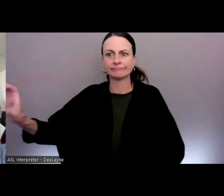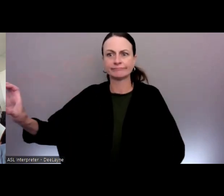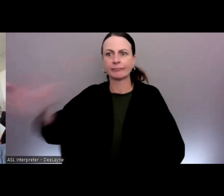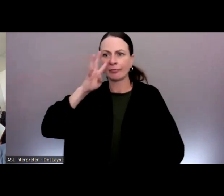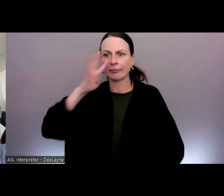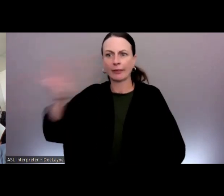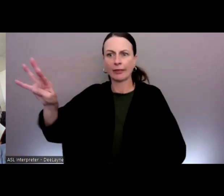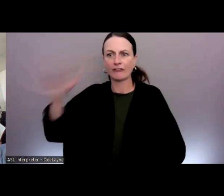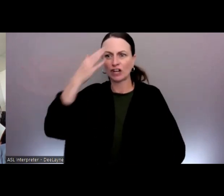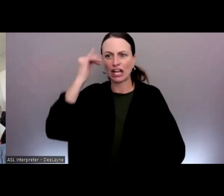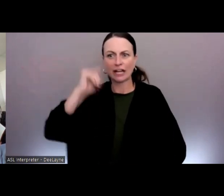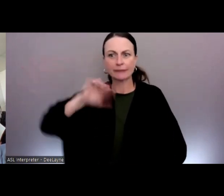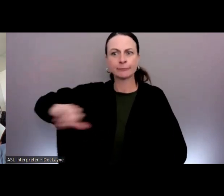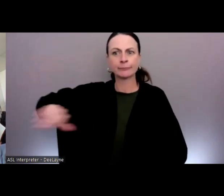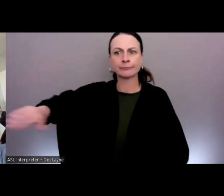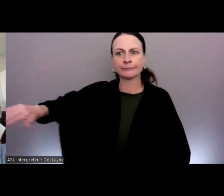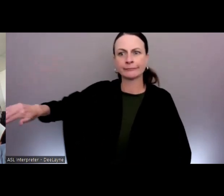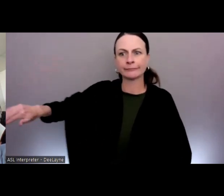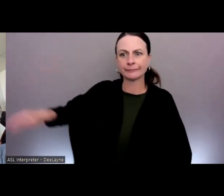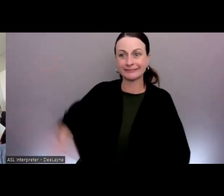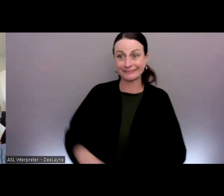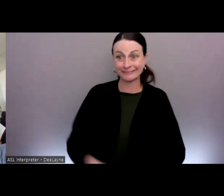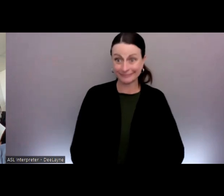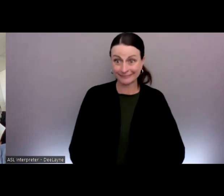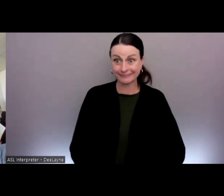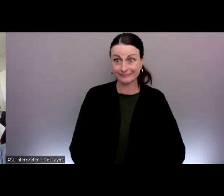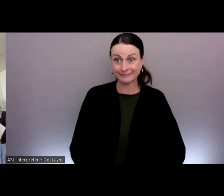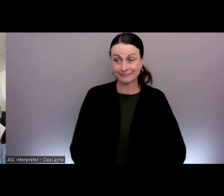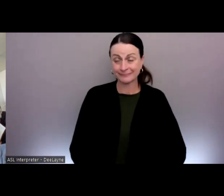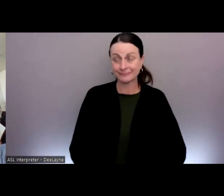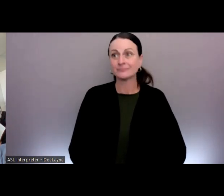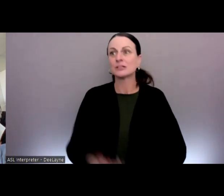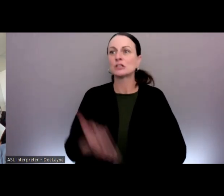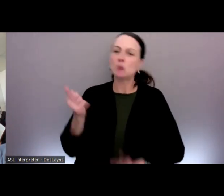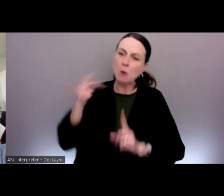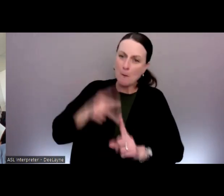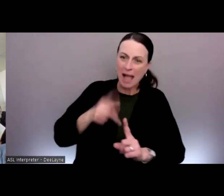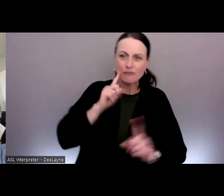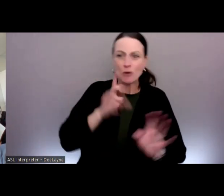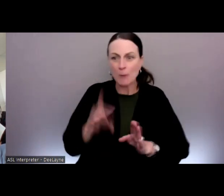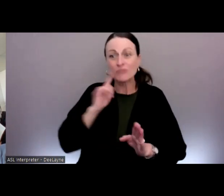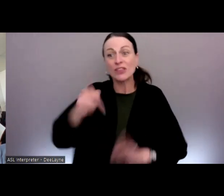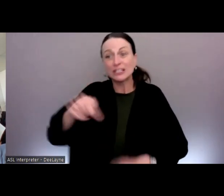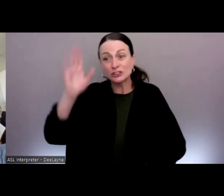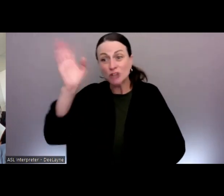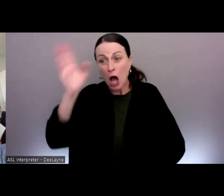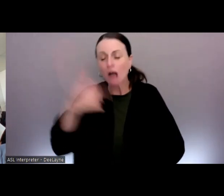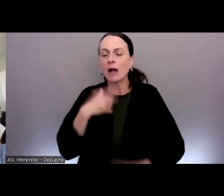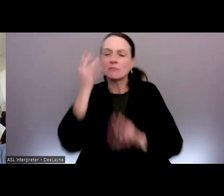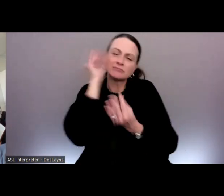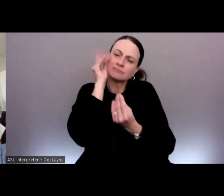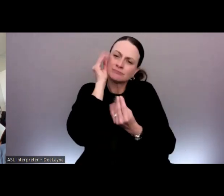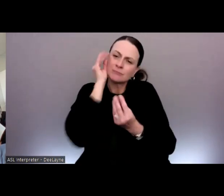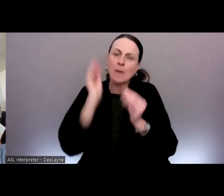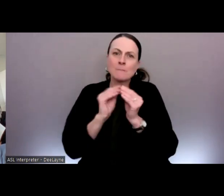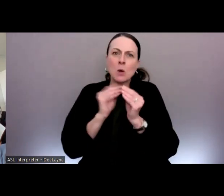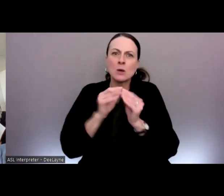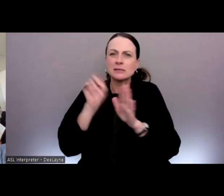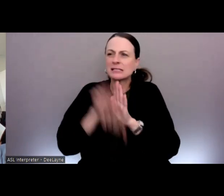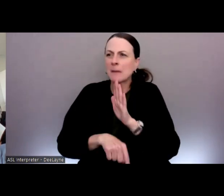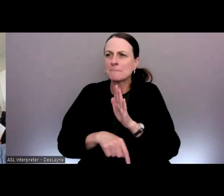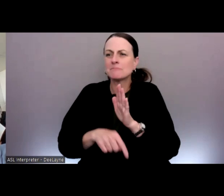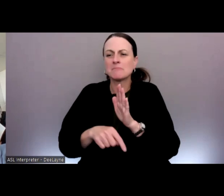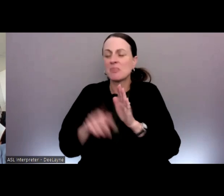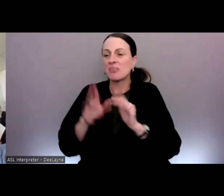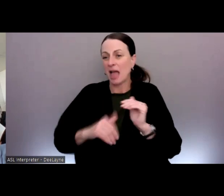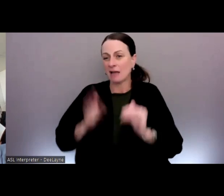unquote. So returning to this quote in preparation for this talk, I've been able to think further with it and its implications than I did